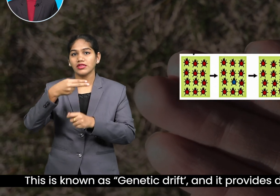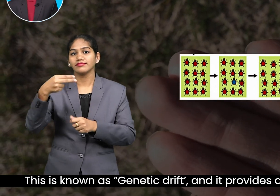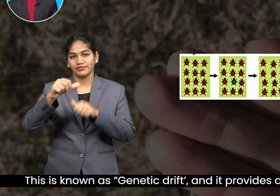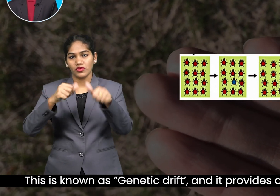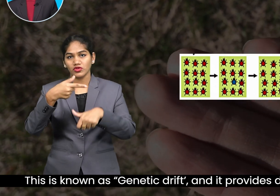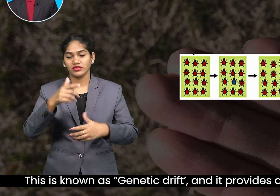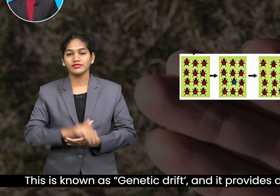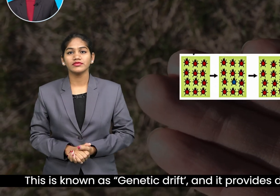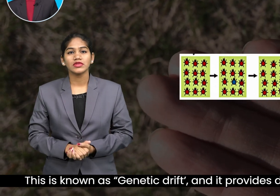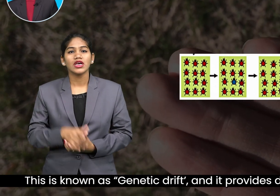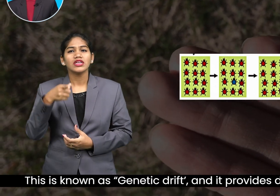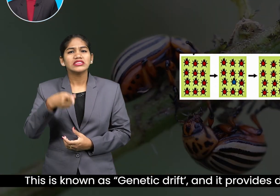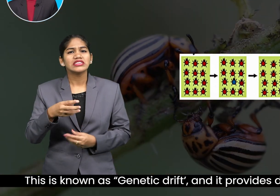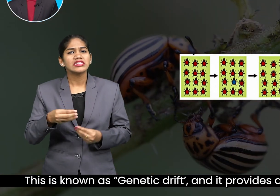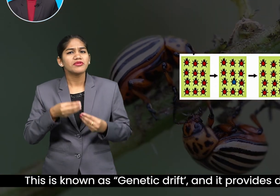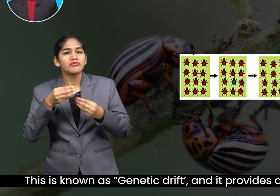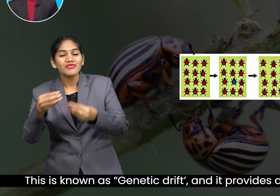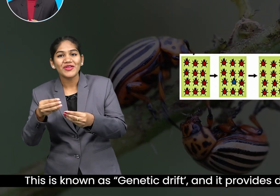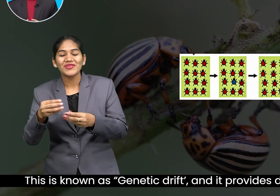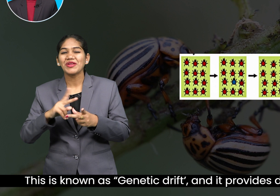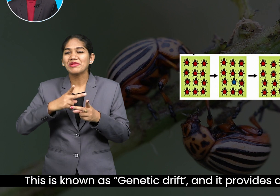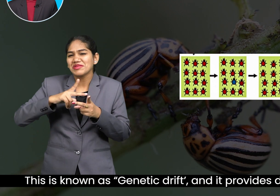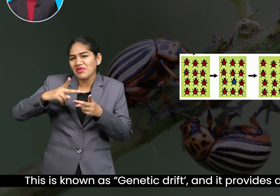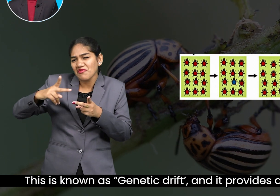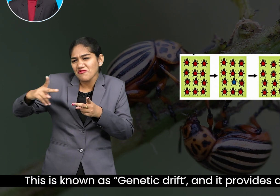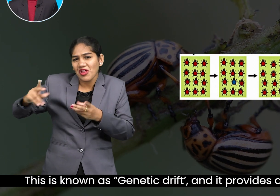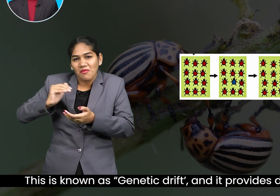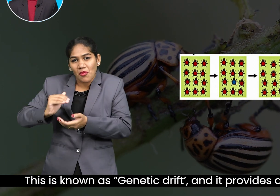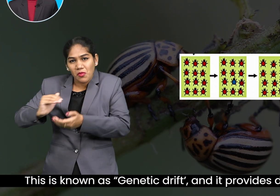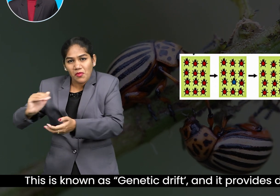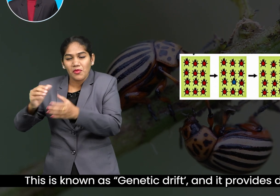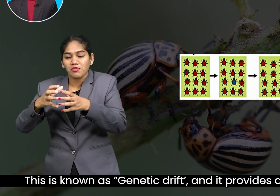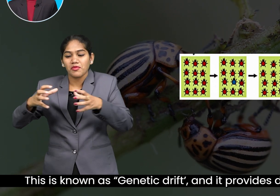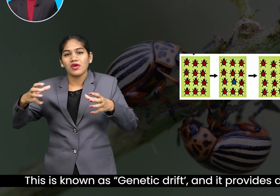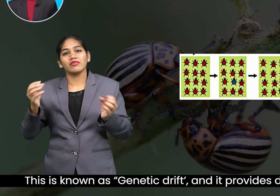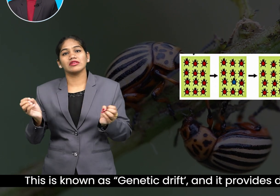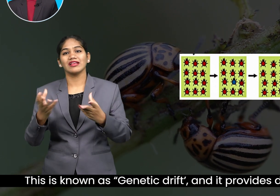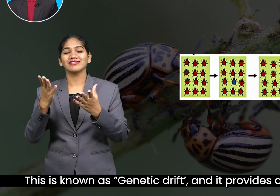and it provides diversity in the population.